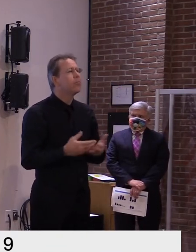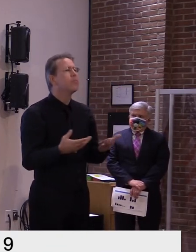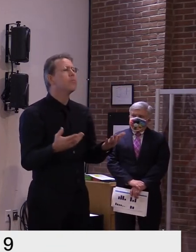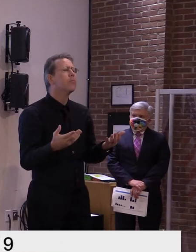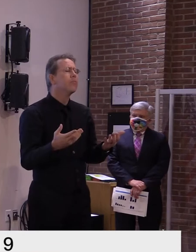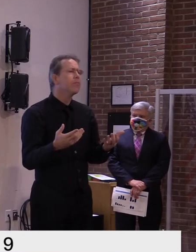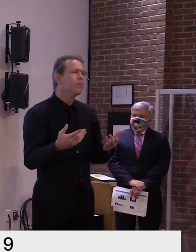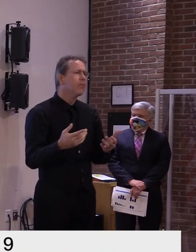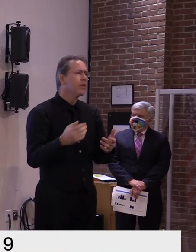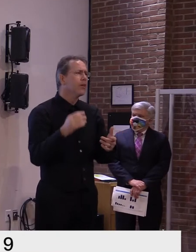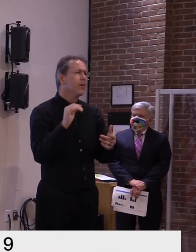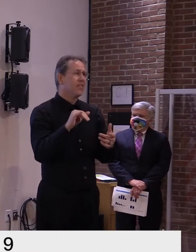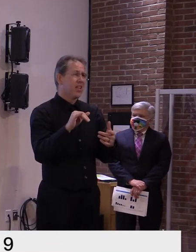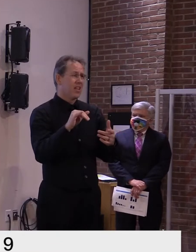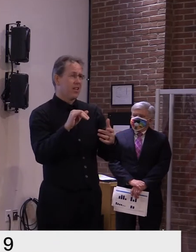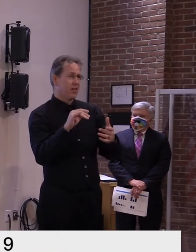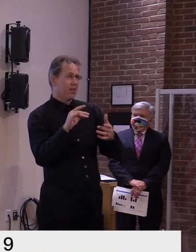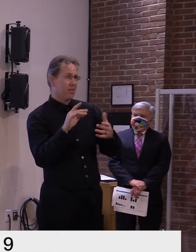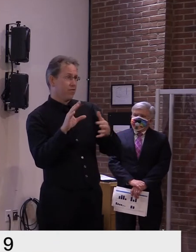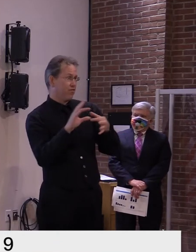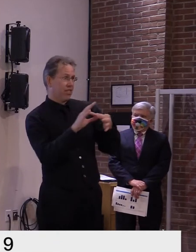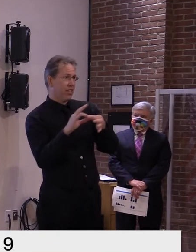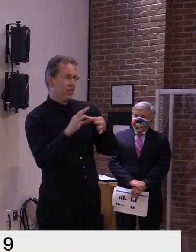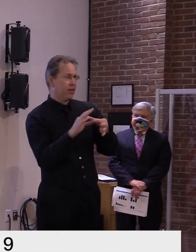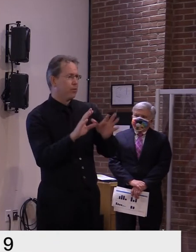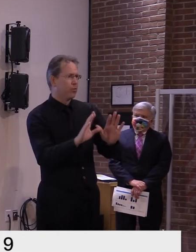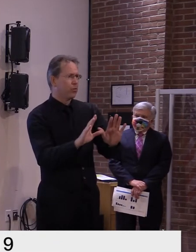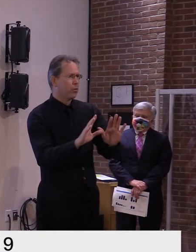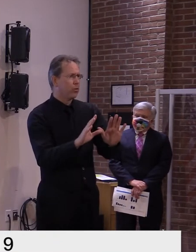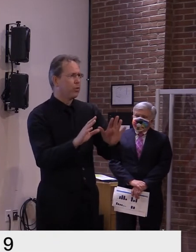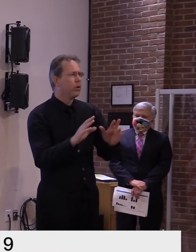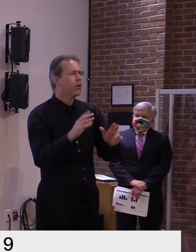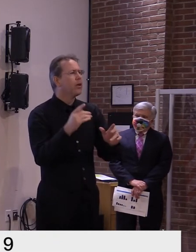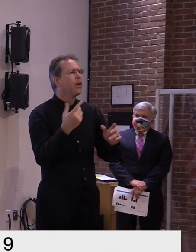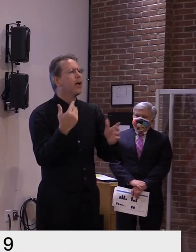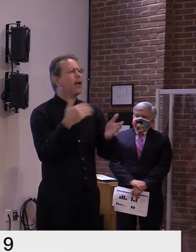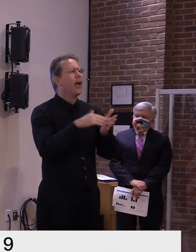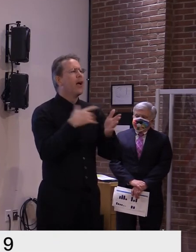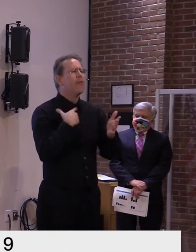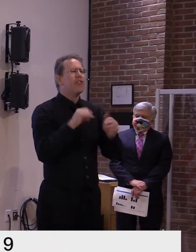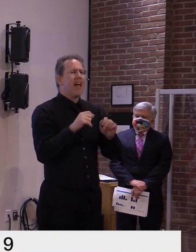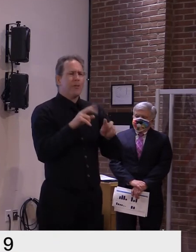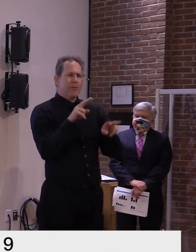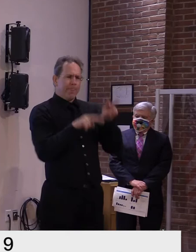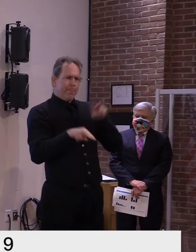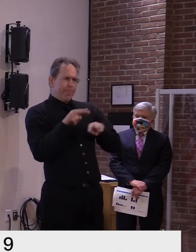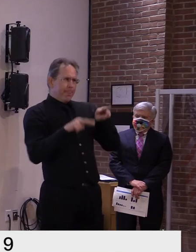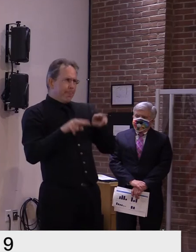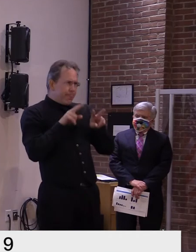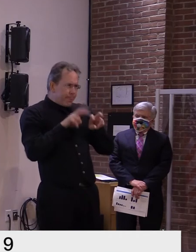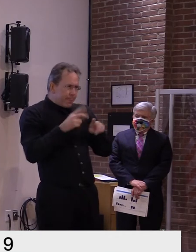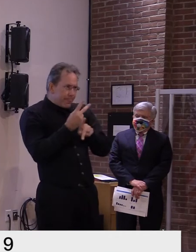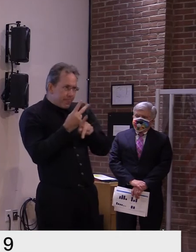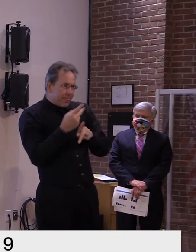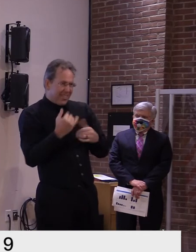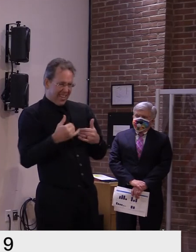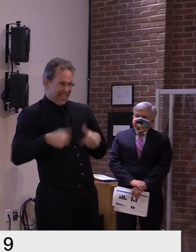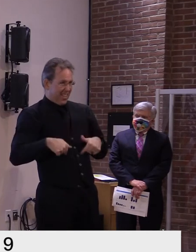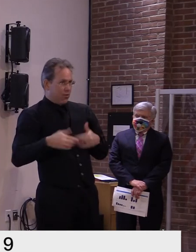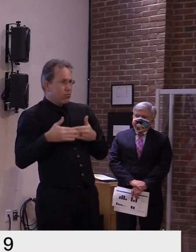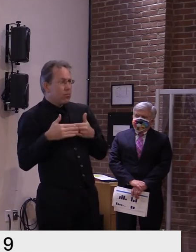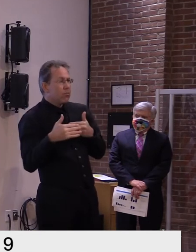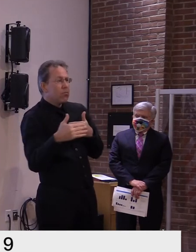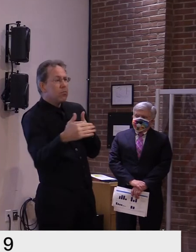moment. Certainly an assessment of the conditions is really what we'll be looking closely at, and vaccination factors into the